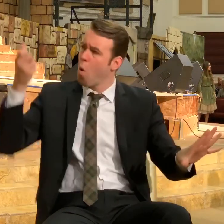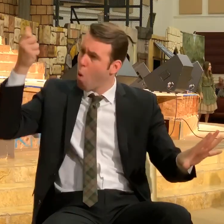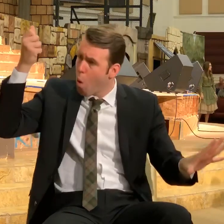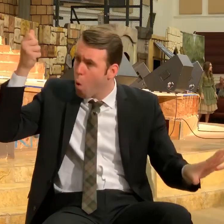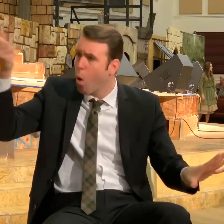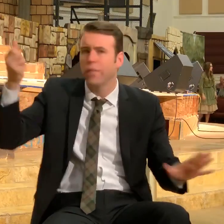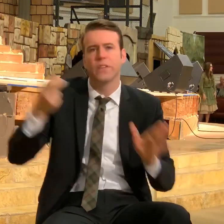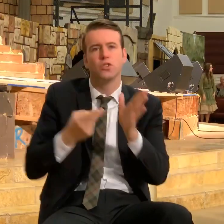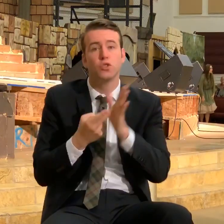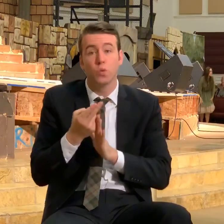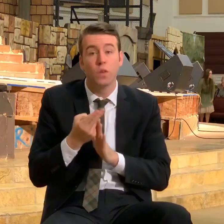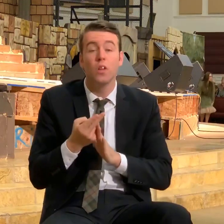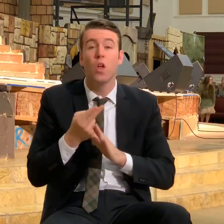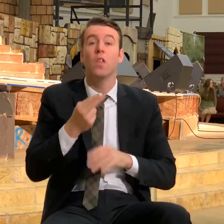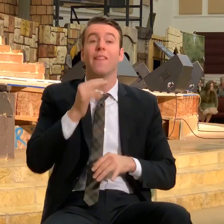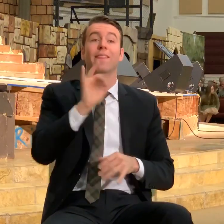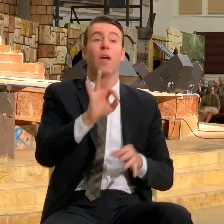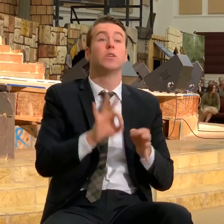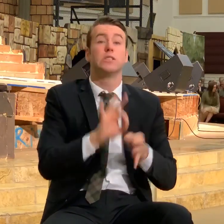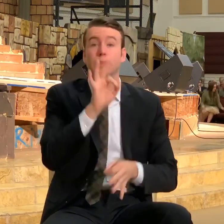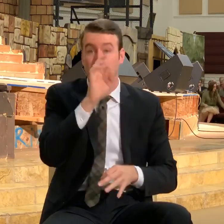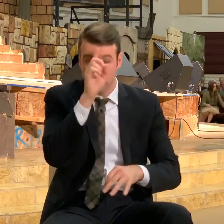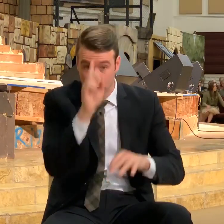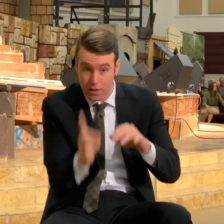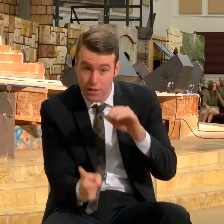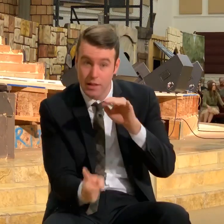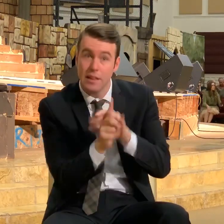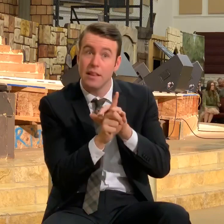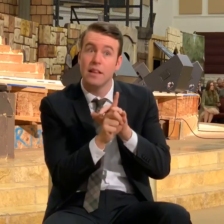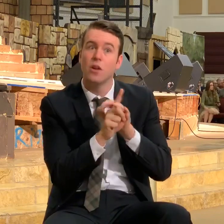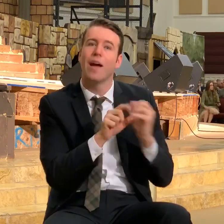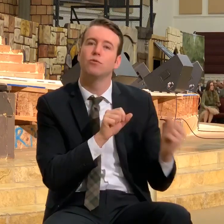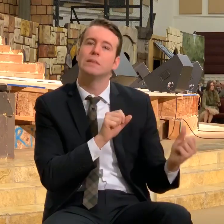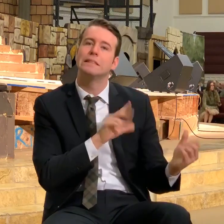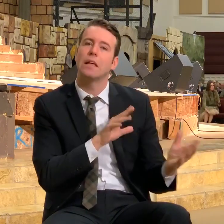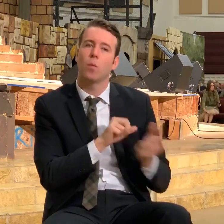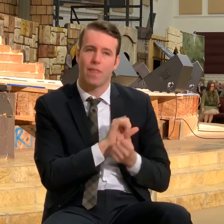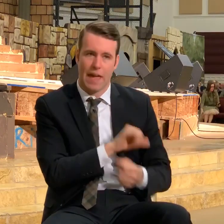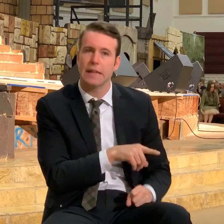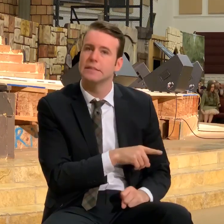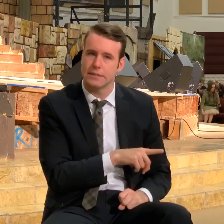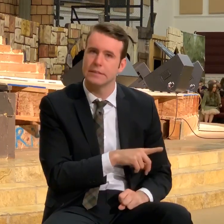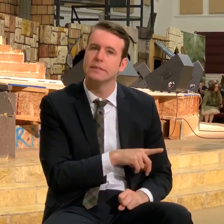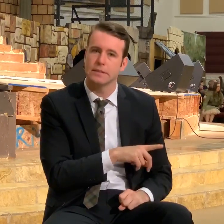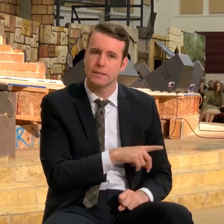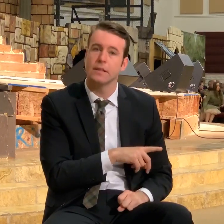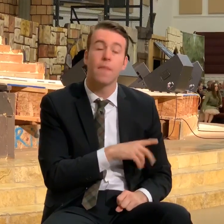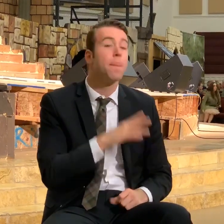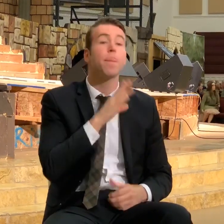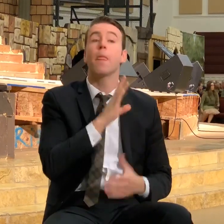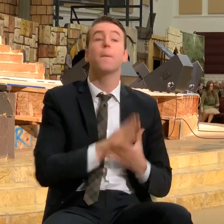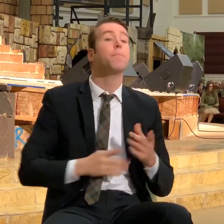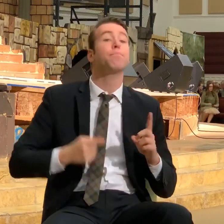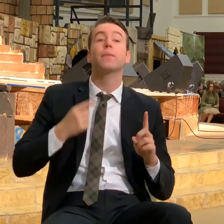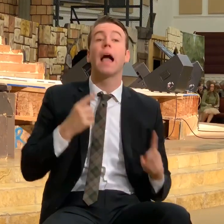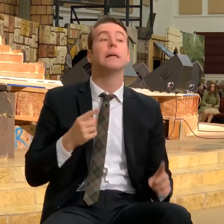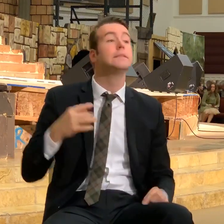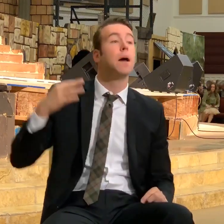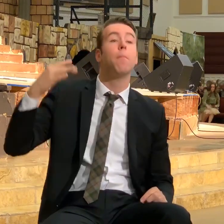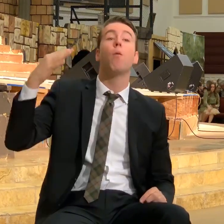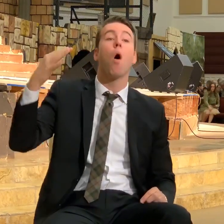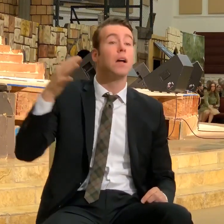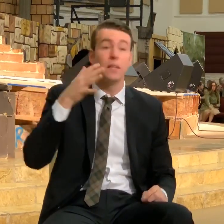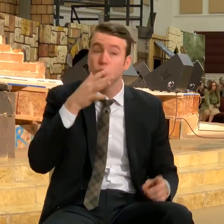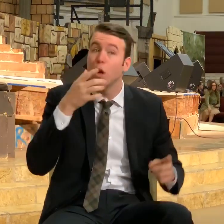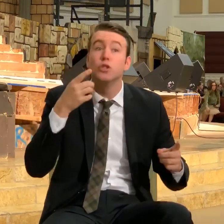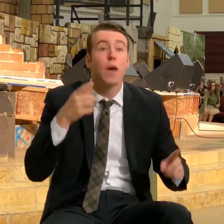so when those spirits rear their head, they are dealt with. And at some point, those things may happen.